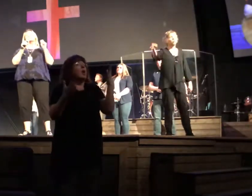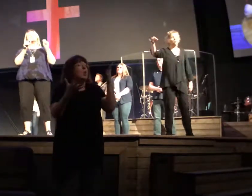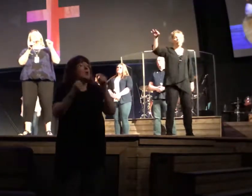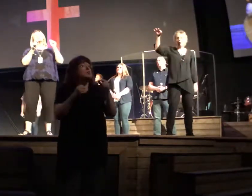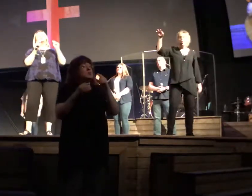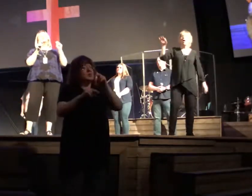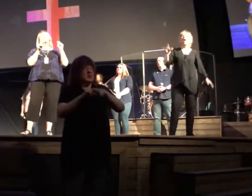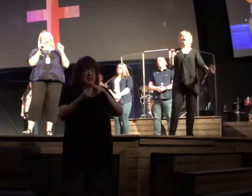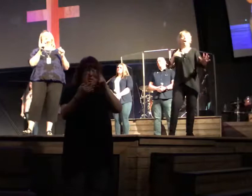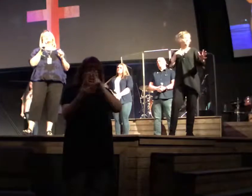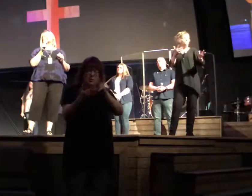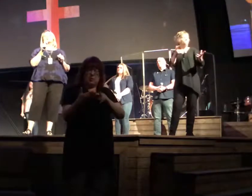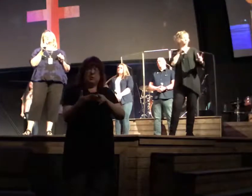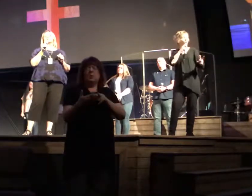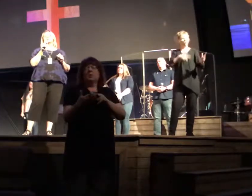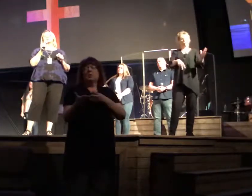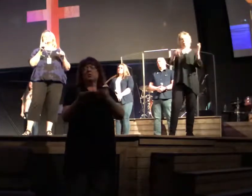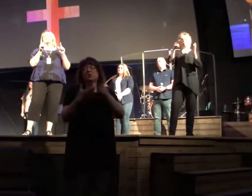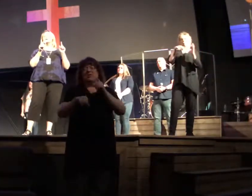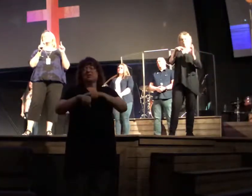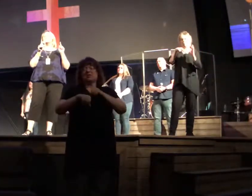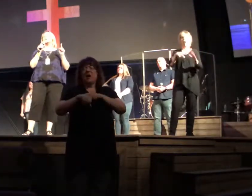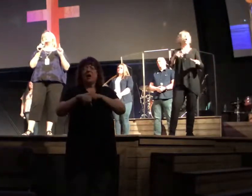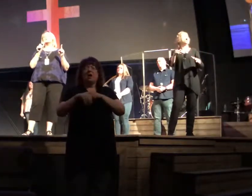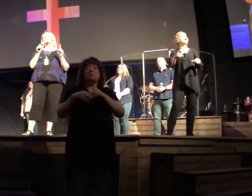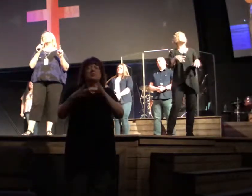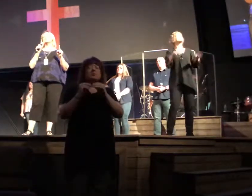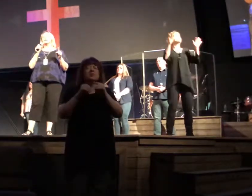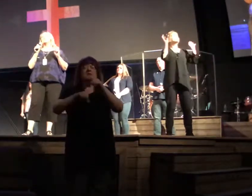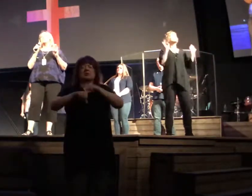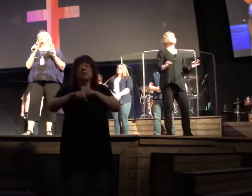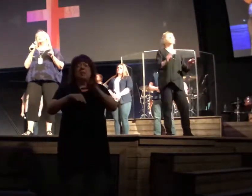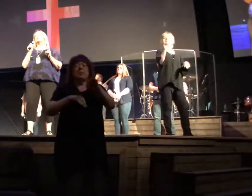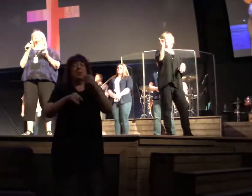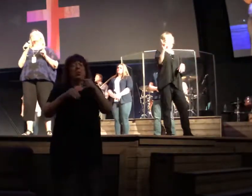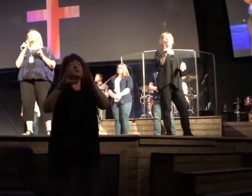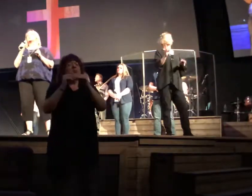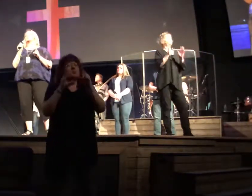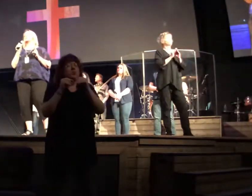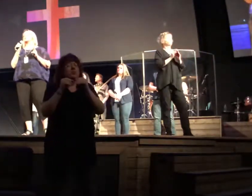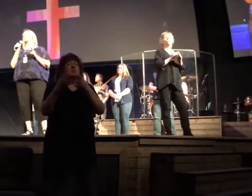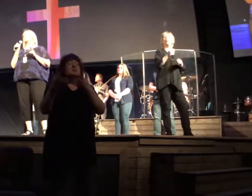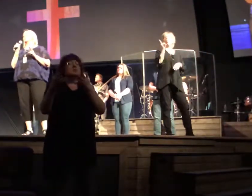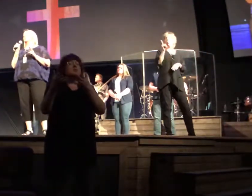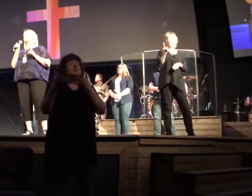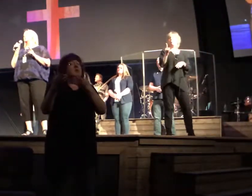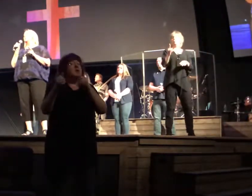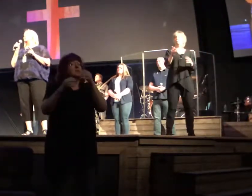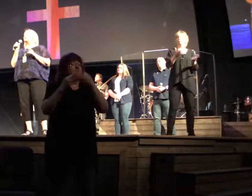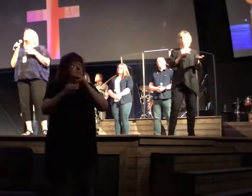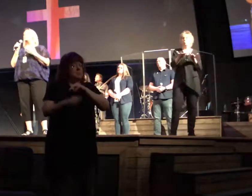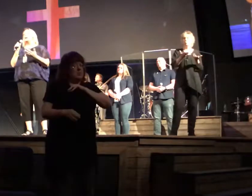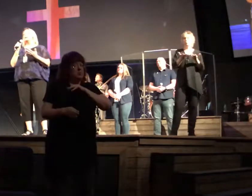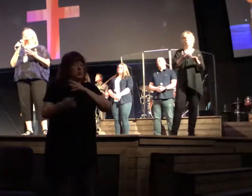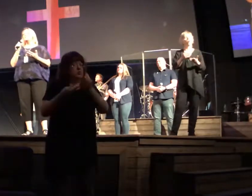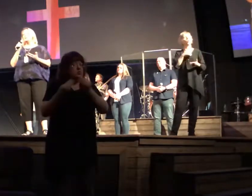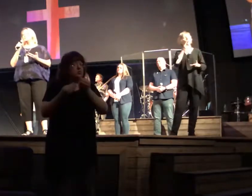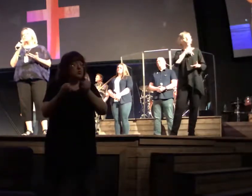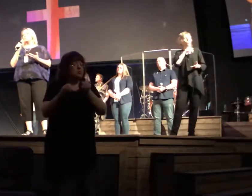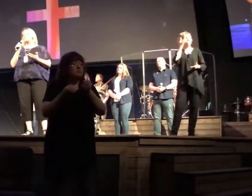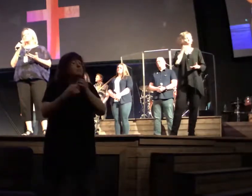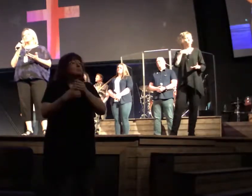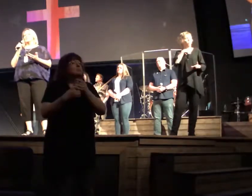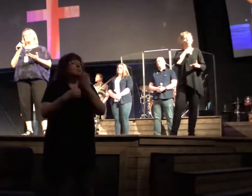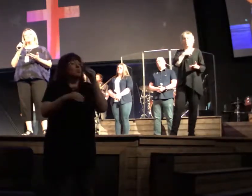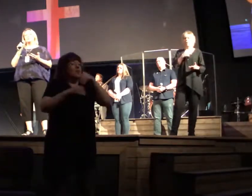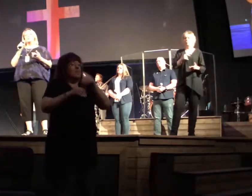want you to sit there and really look at the service times. Pick one service and one area of ministry to serve in. Family, why do we